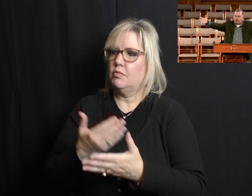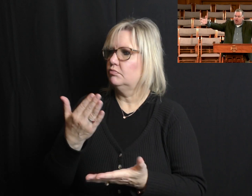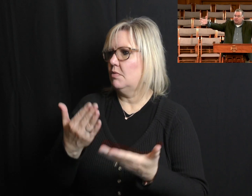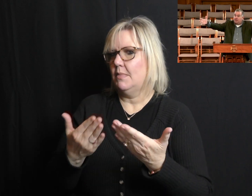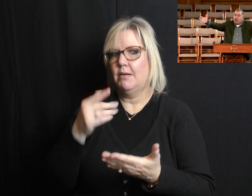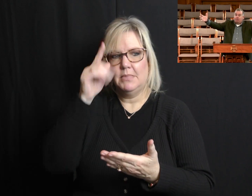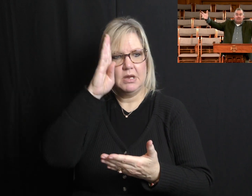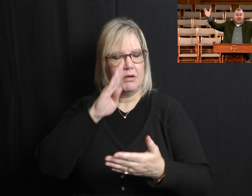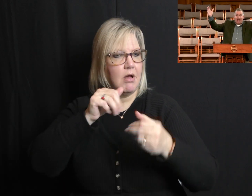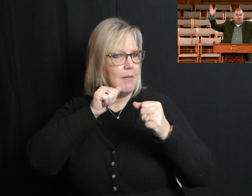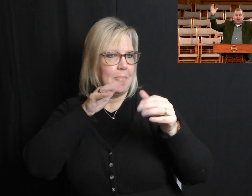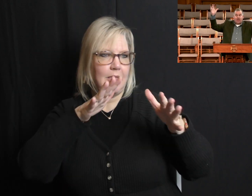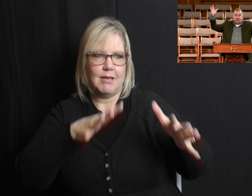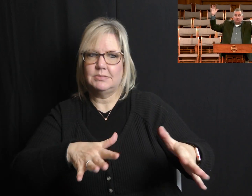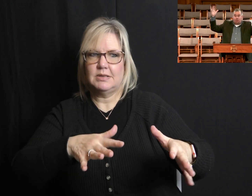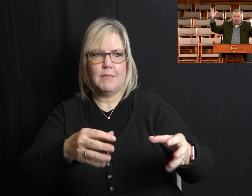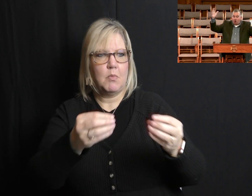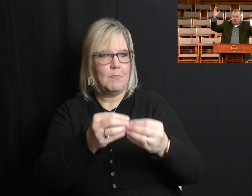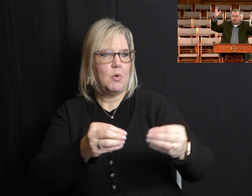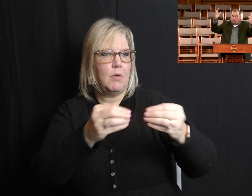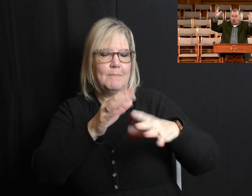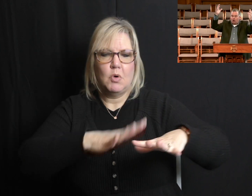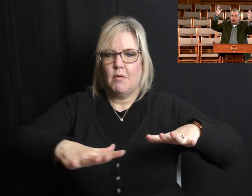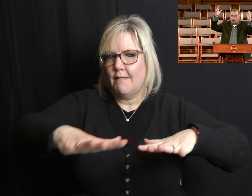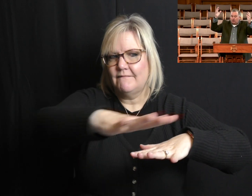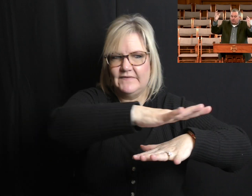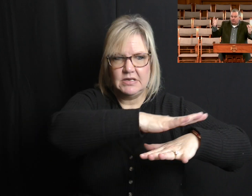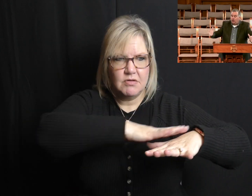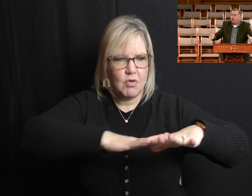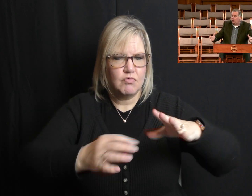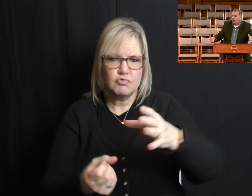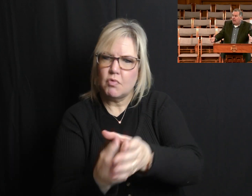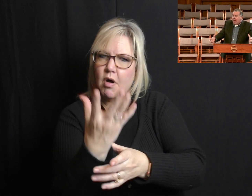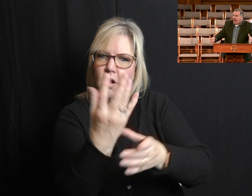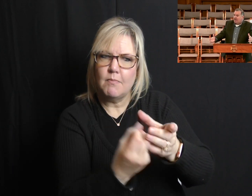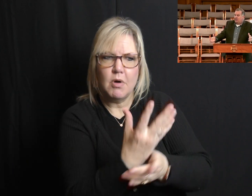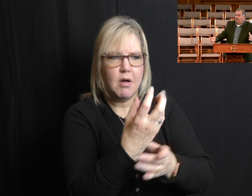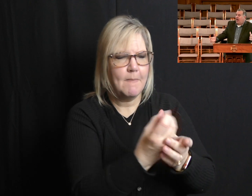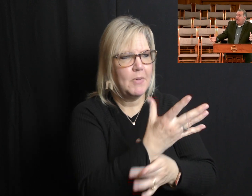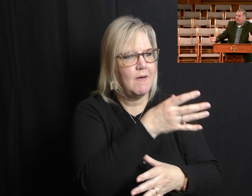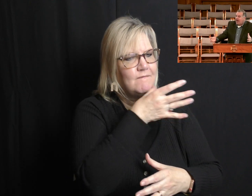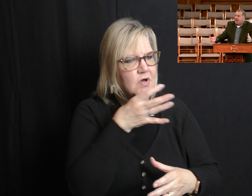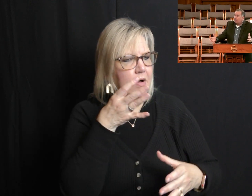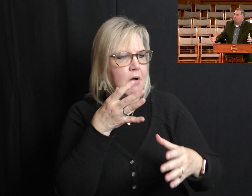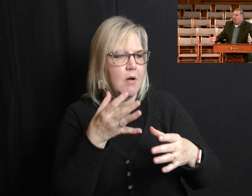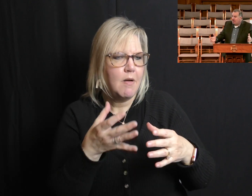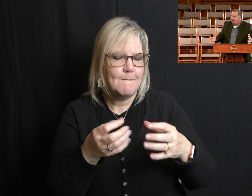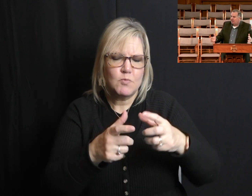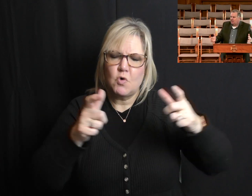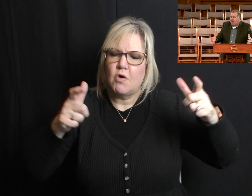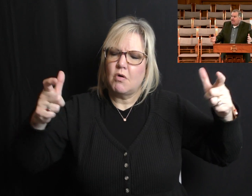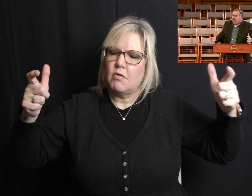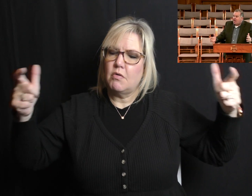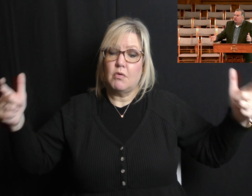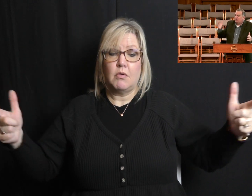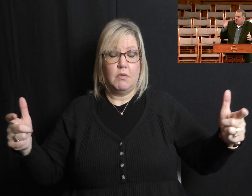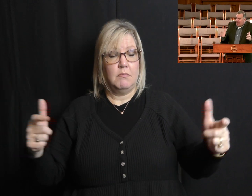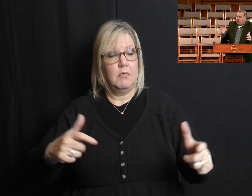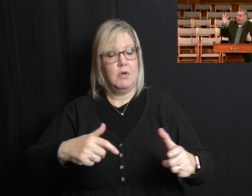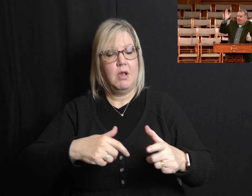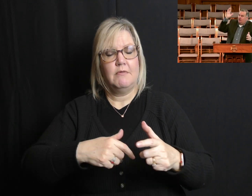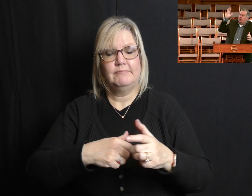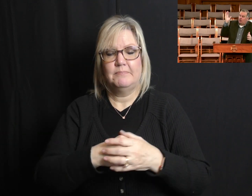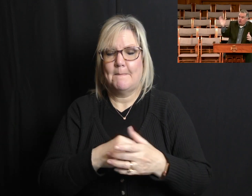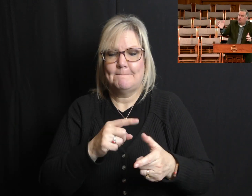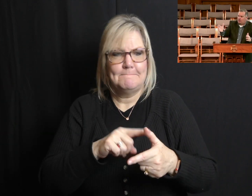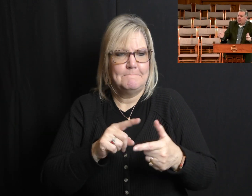were productive. But now that his barns were full and his life had abundance, his